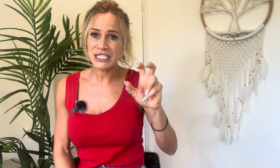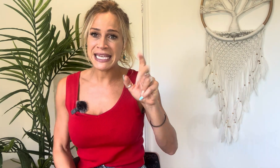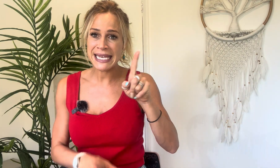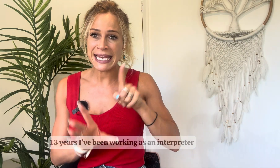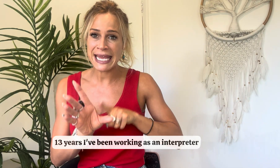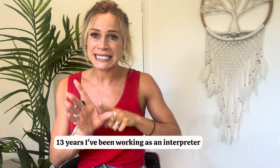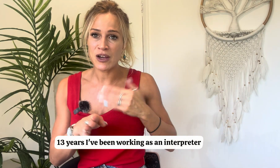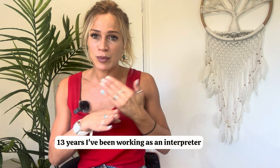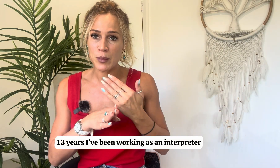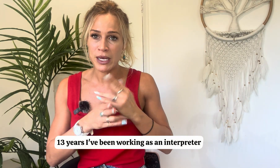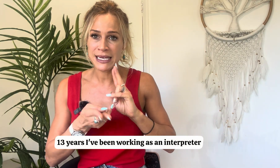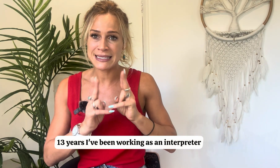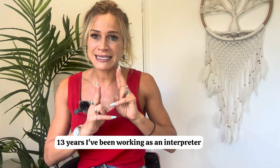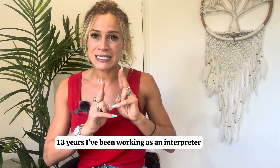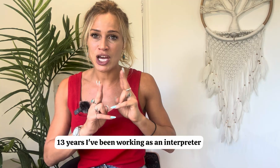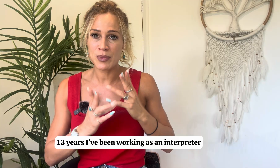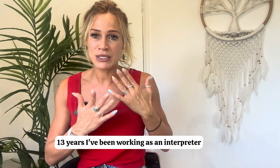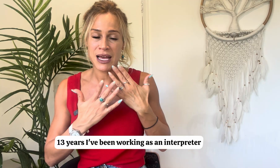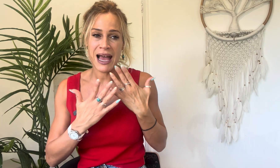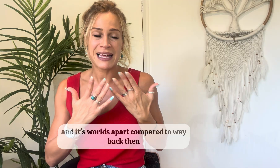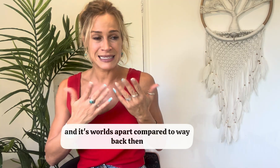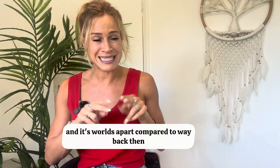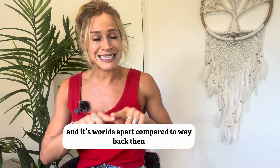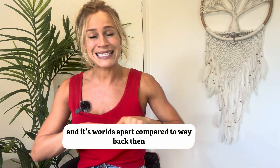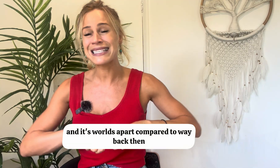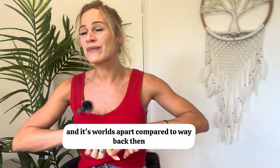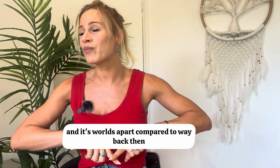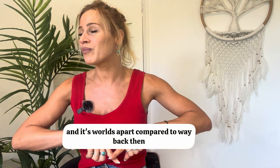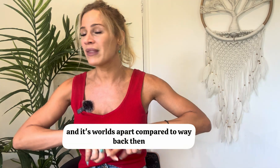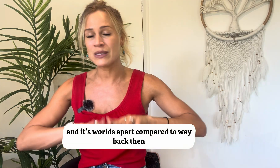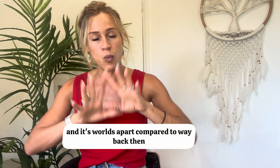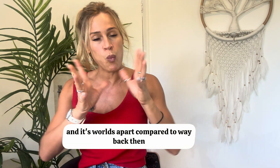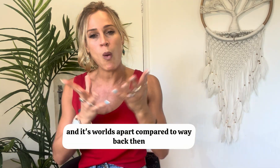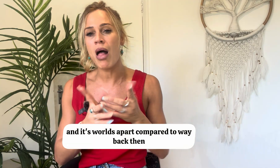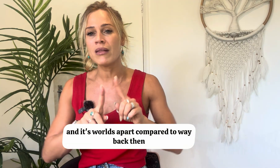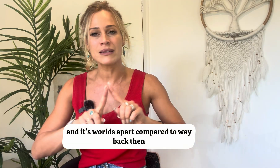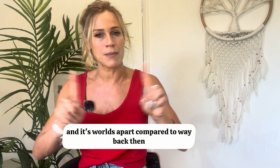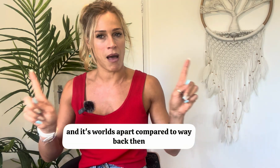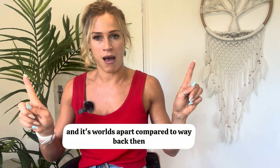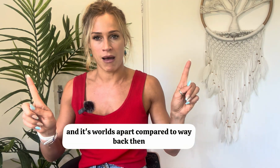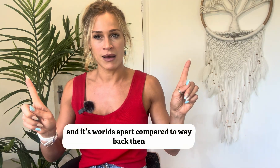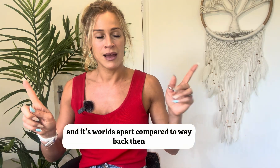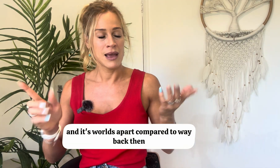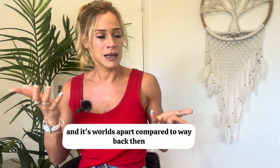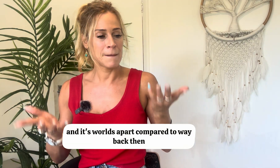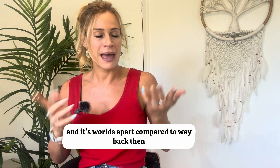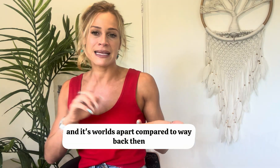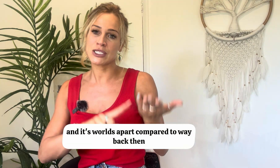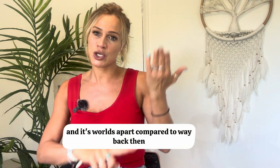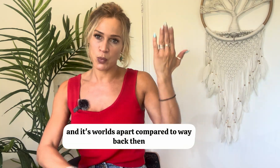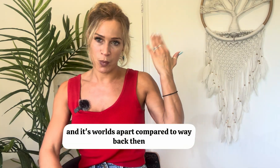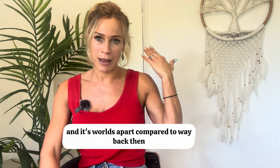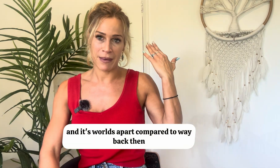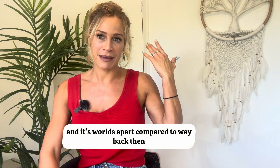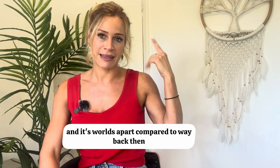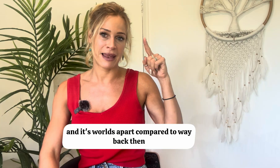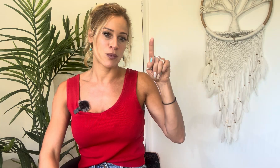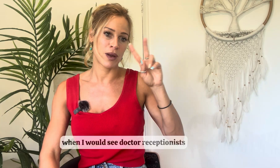13 years I've been working as an interpreter, and it's worlds apart compared to way back then when I